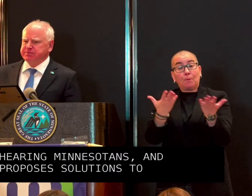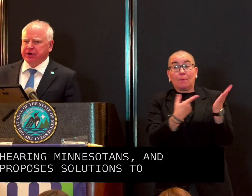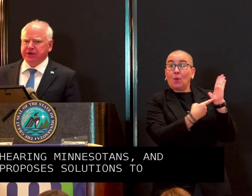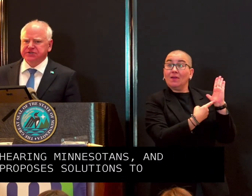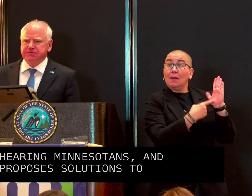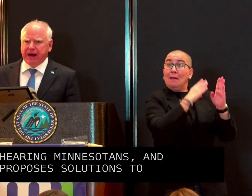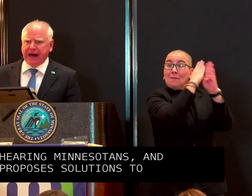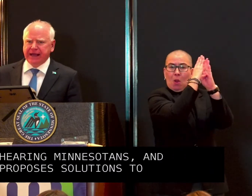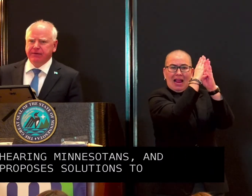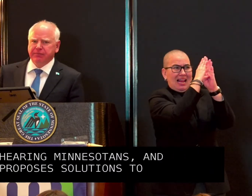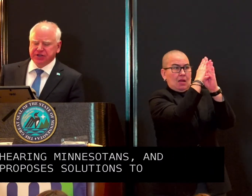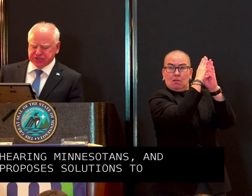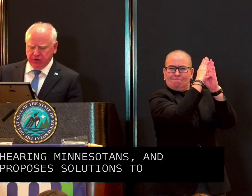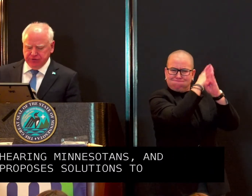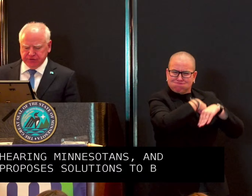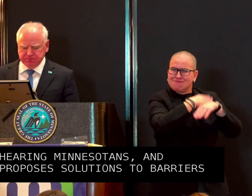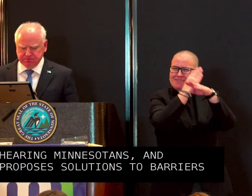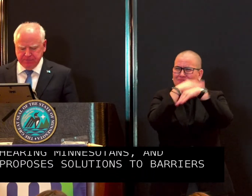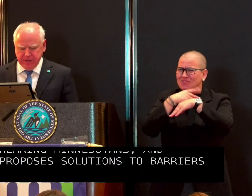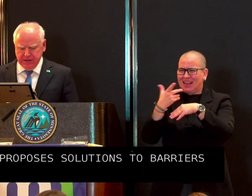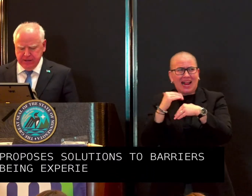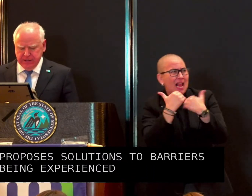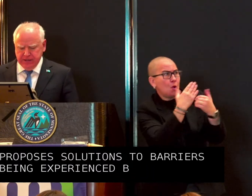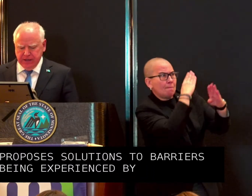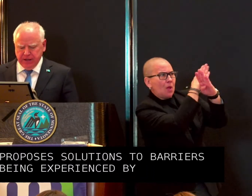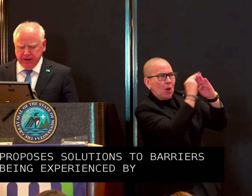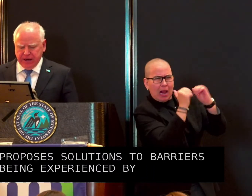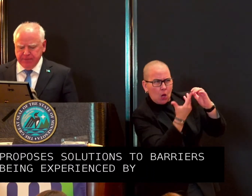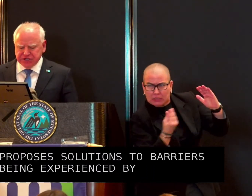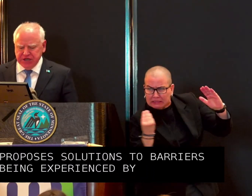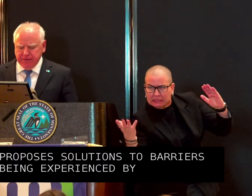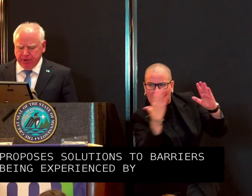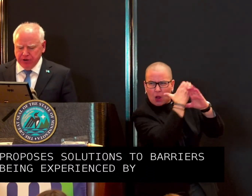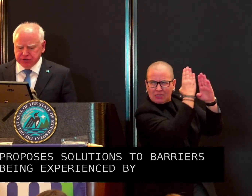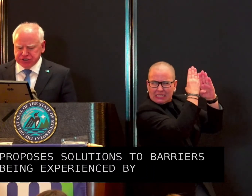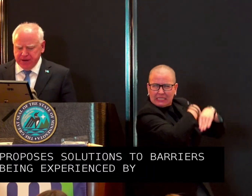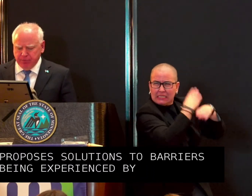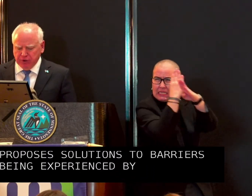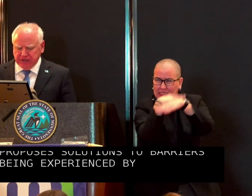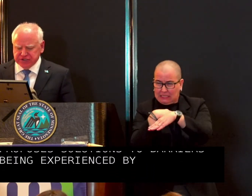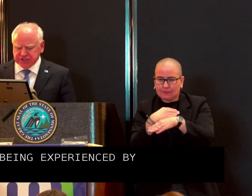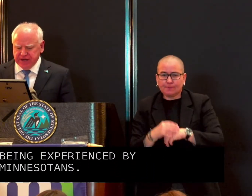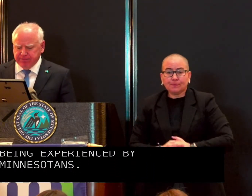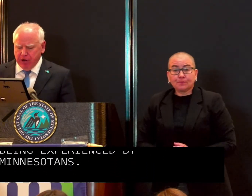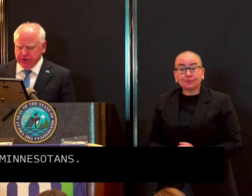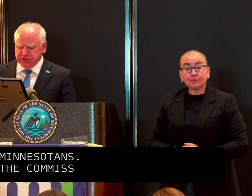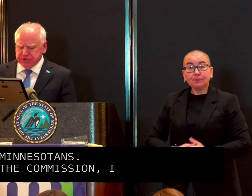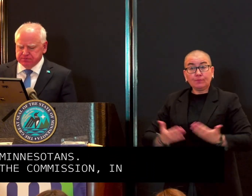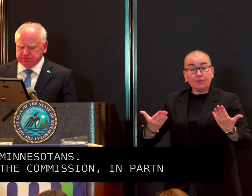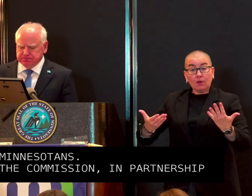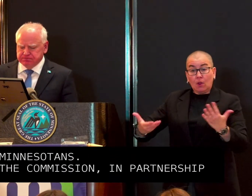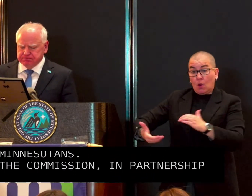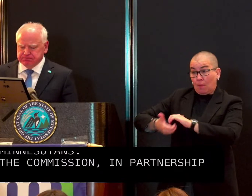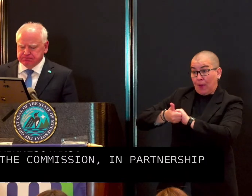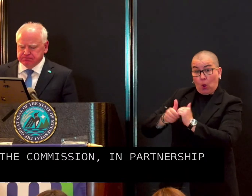being experienced by Minnesotans. The Commission, in partnership with legislative